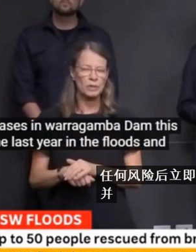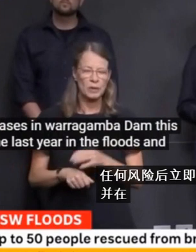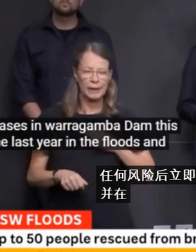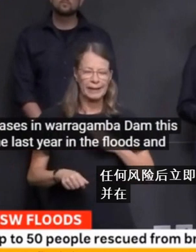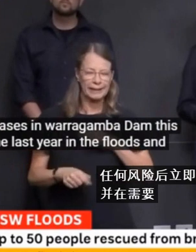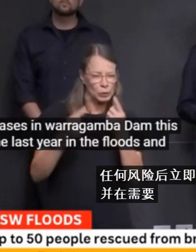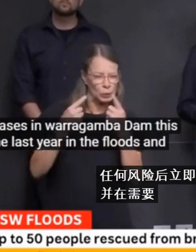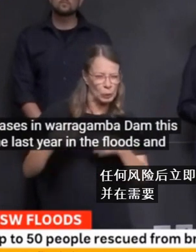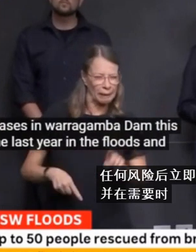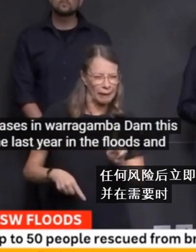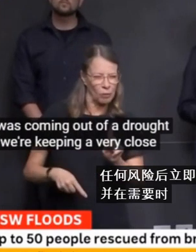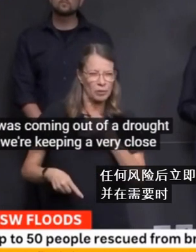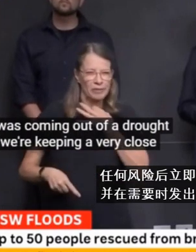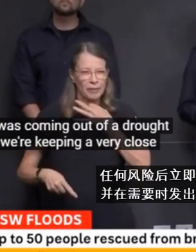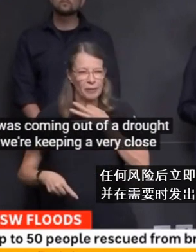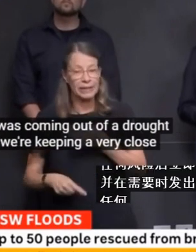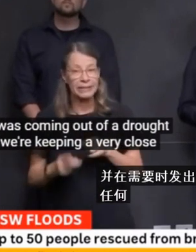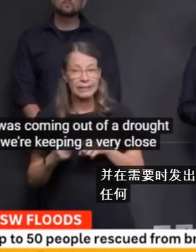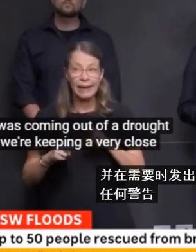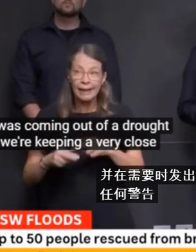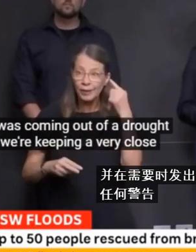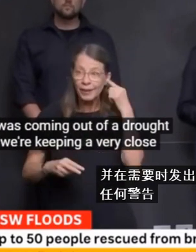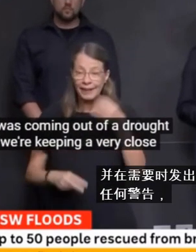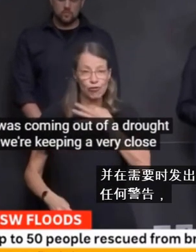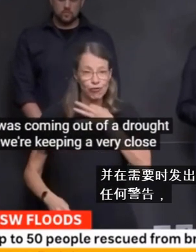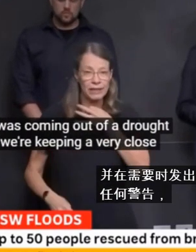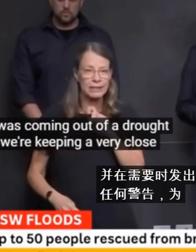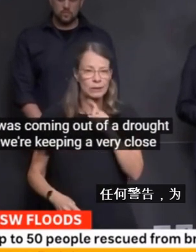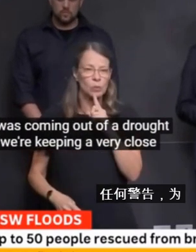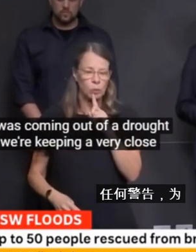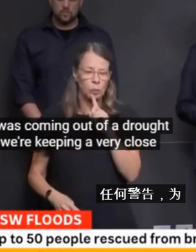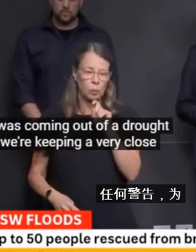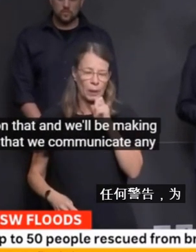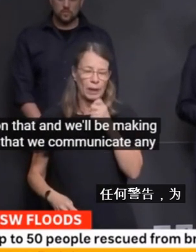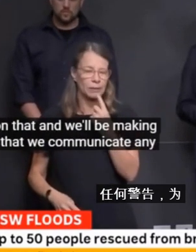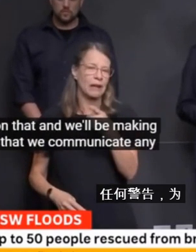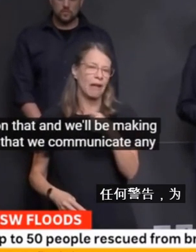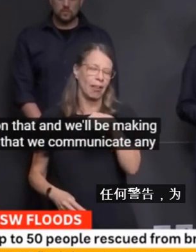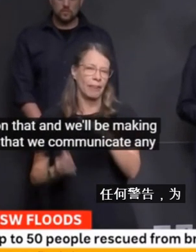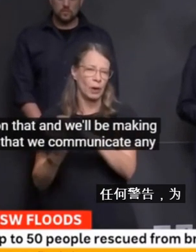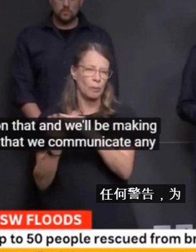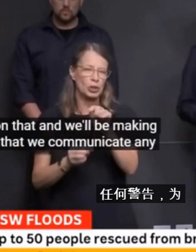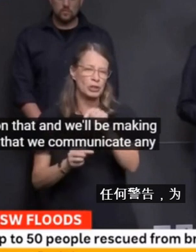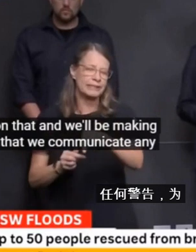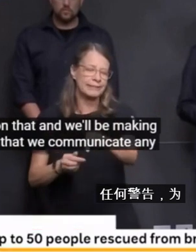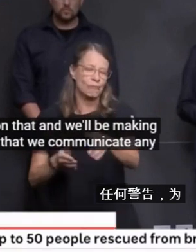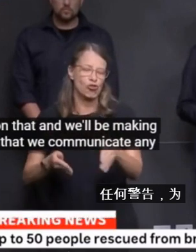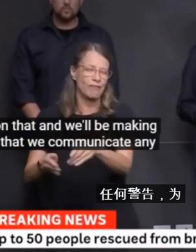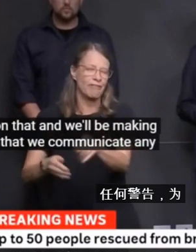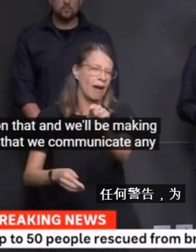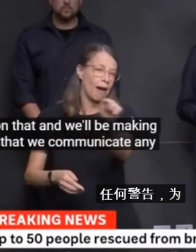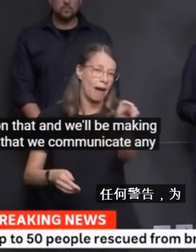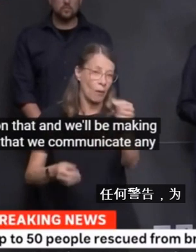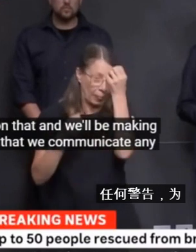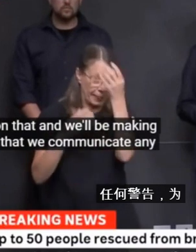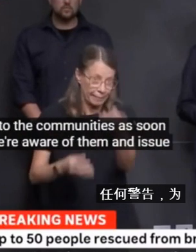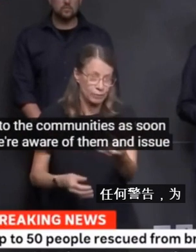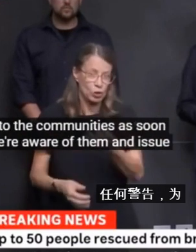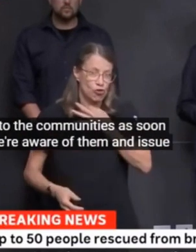as soon as we're aware of them and issue any warnings in preparation for evacuations when needed. So if